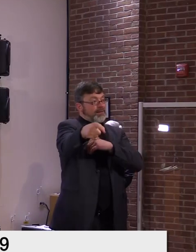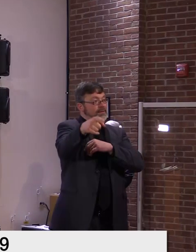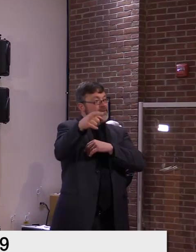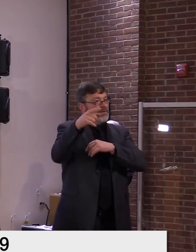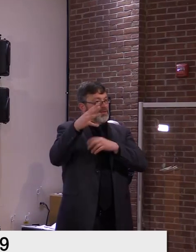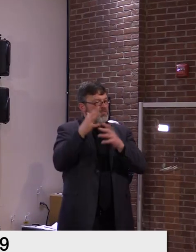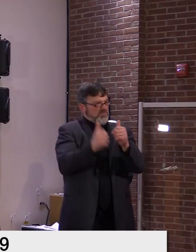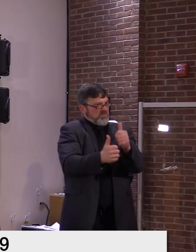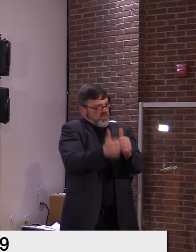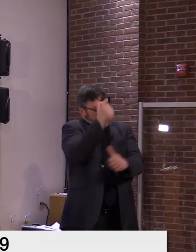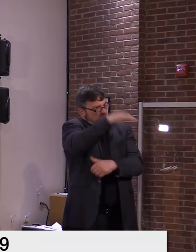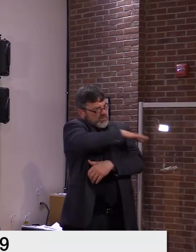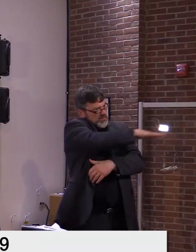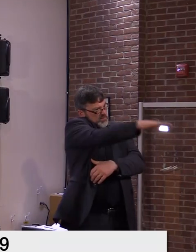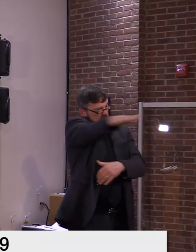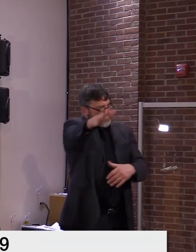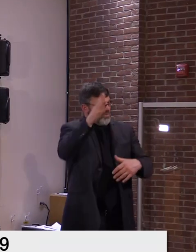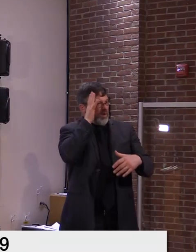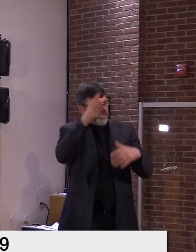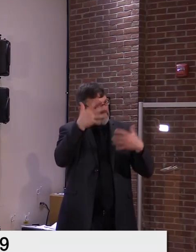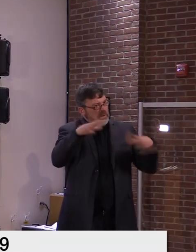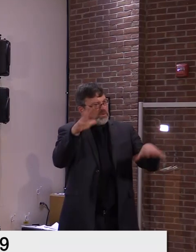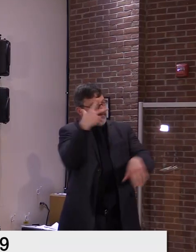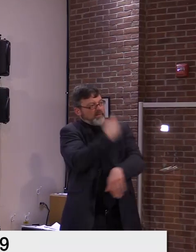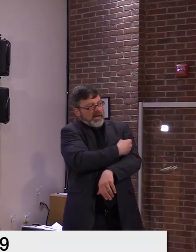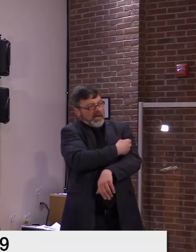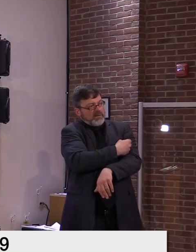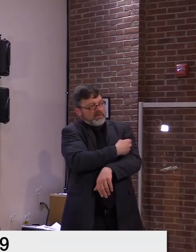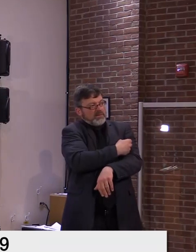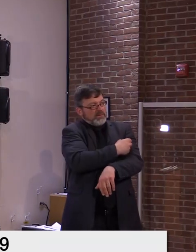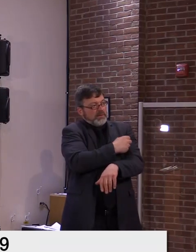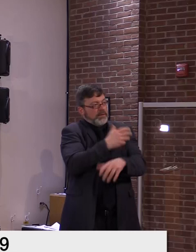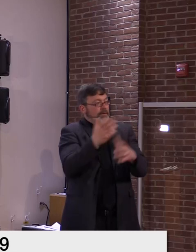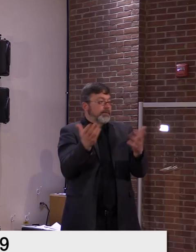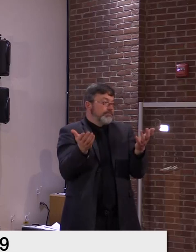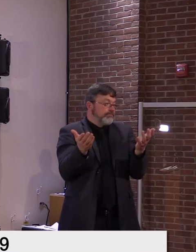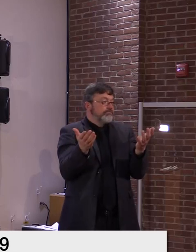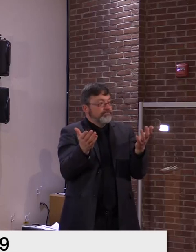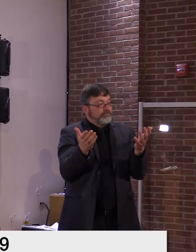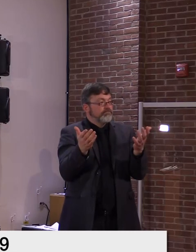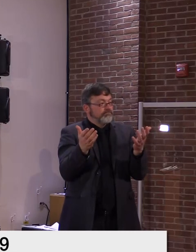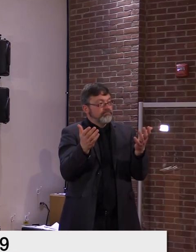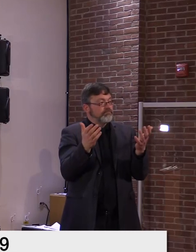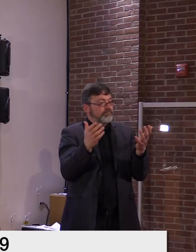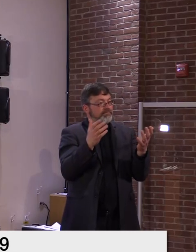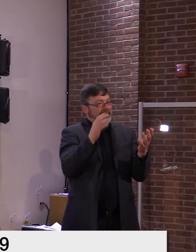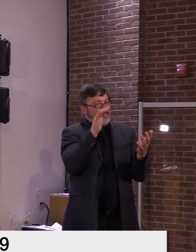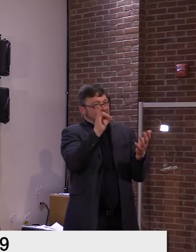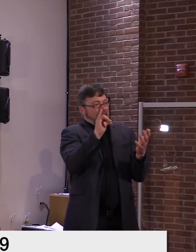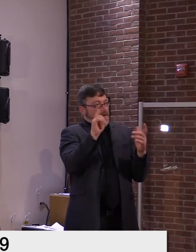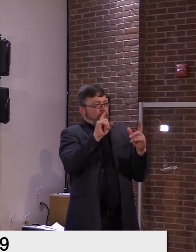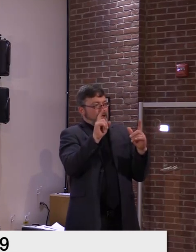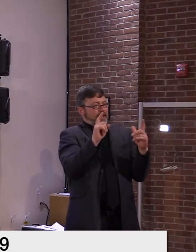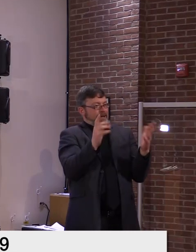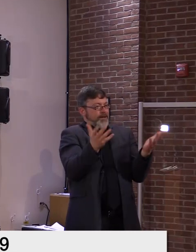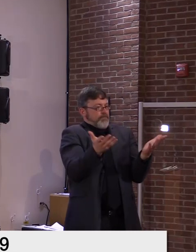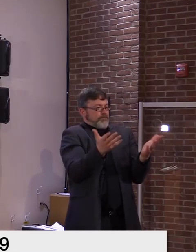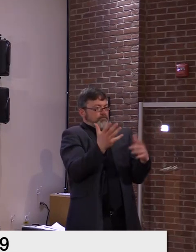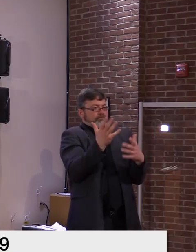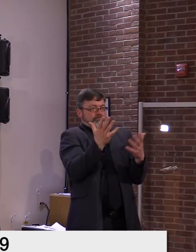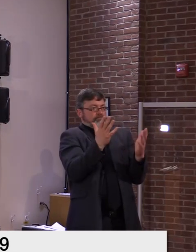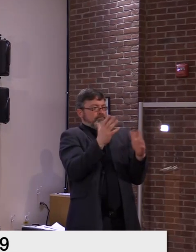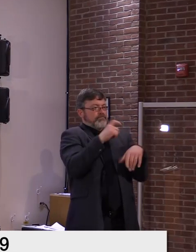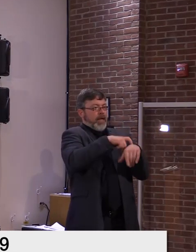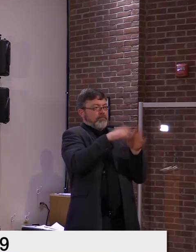it and get it. So it's going to be a little bit of a more moving target as well. So I'm going to be a little bit hedging on this